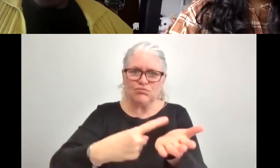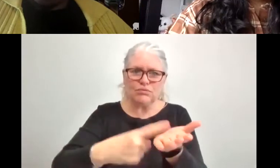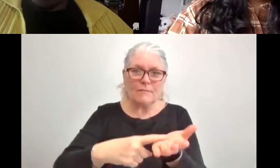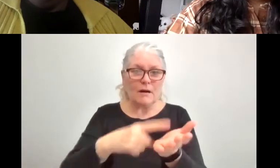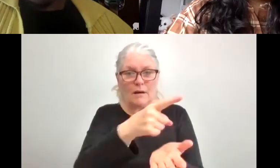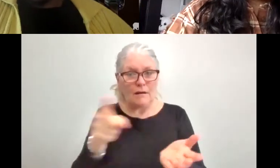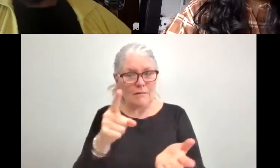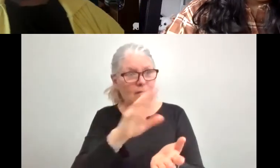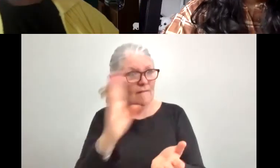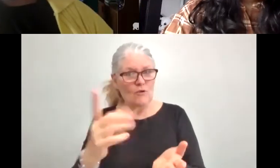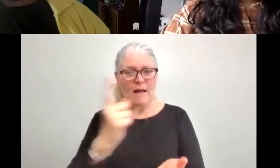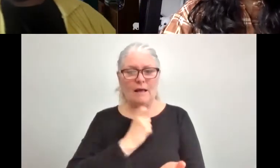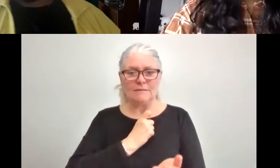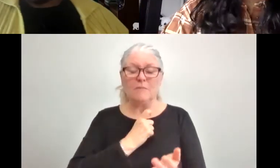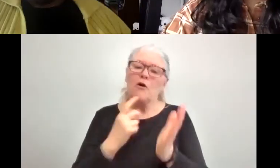talk about it.